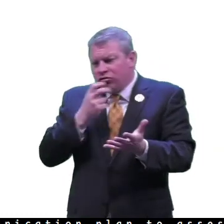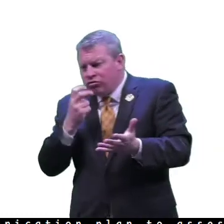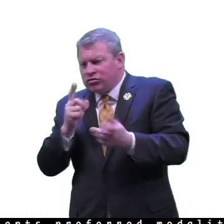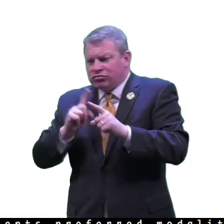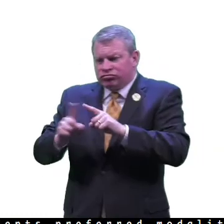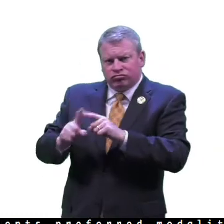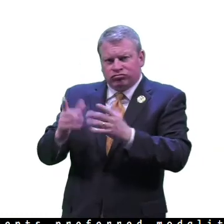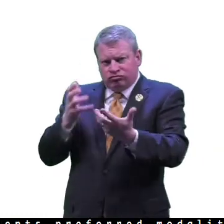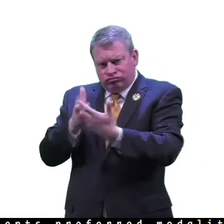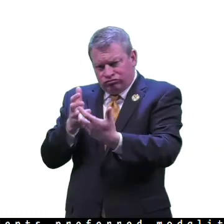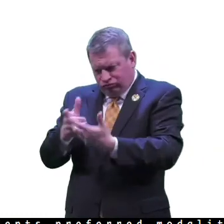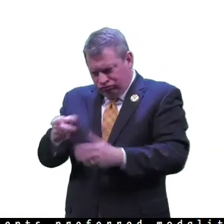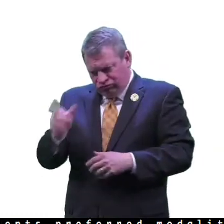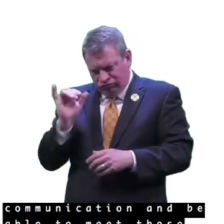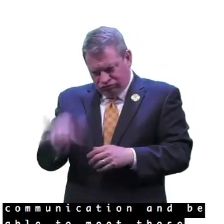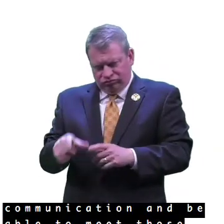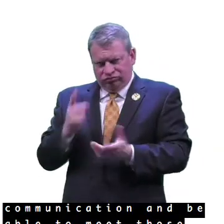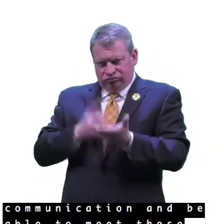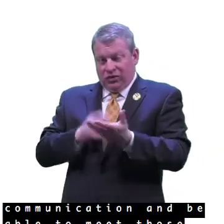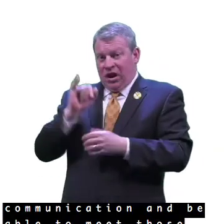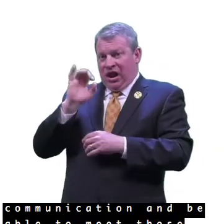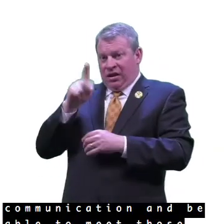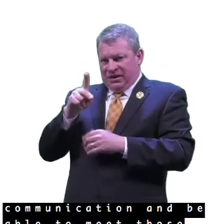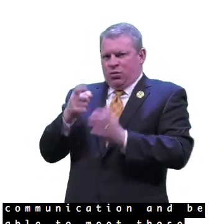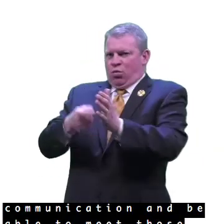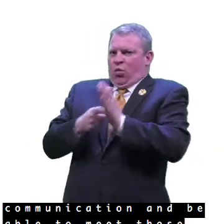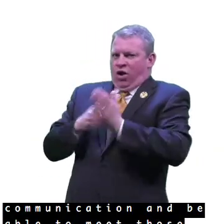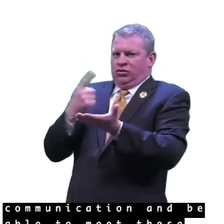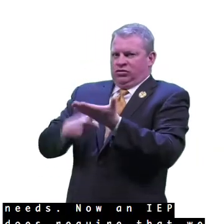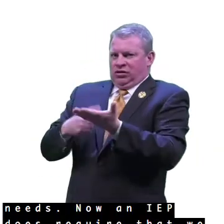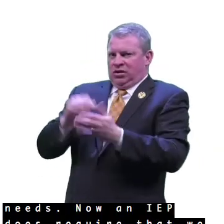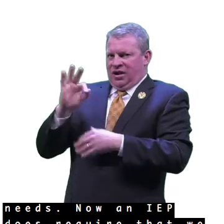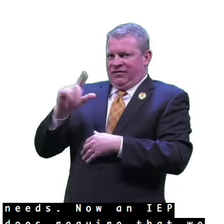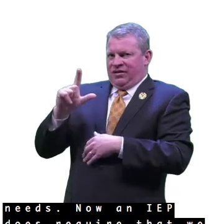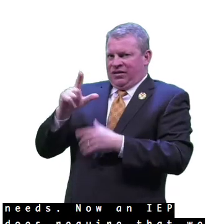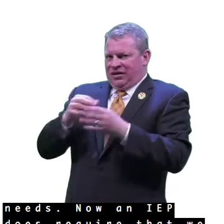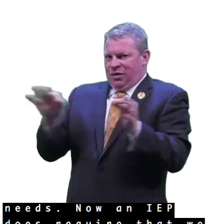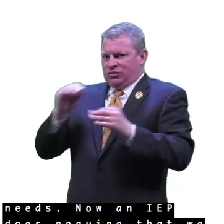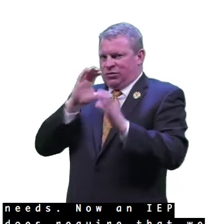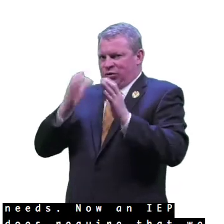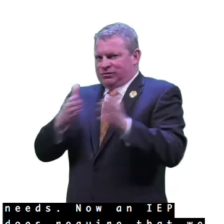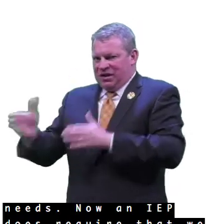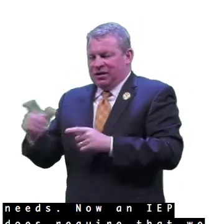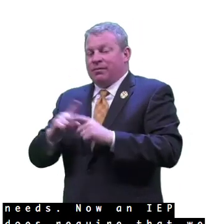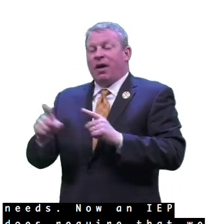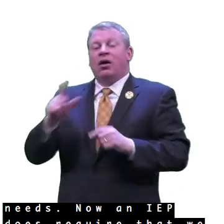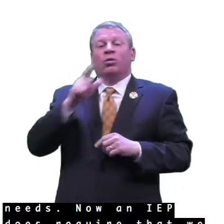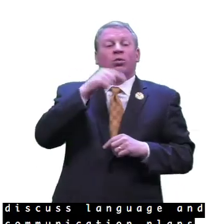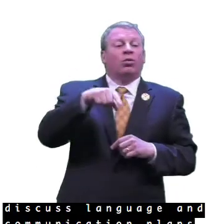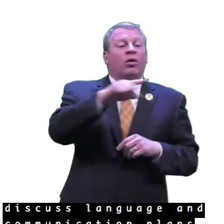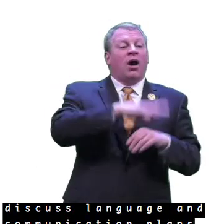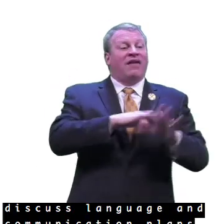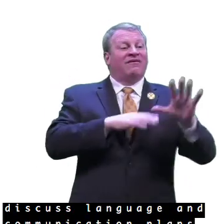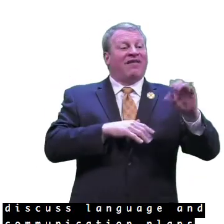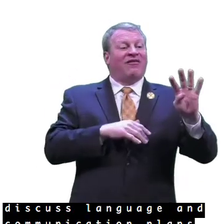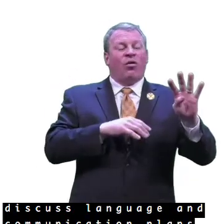the students' preferred modality of communication and be able to meet those needs. Now, an IEP does require that we discuss language and